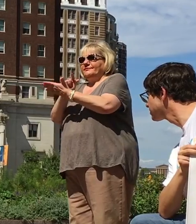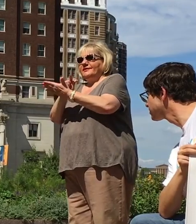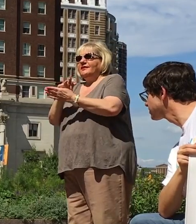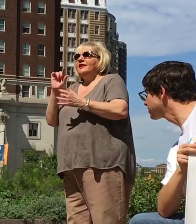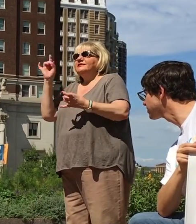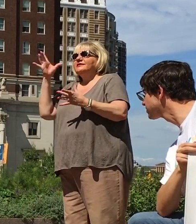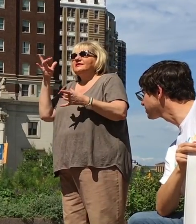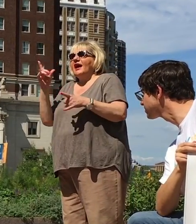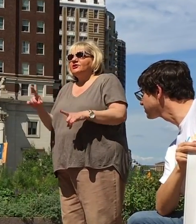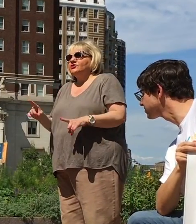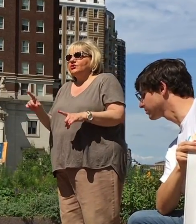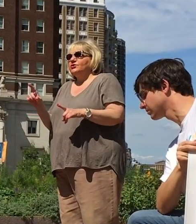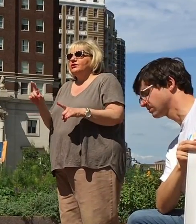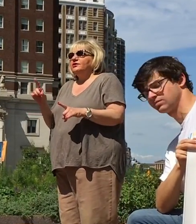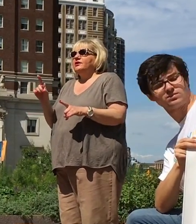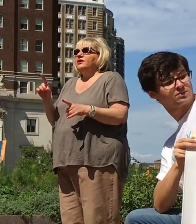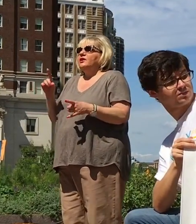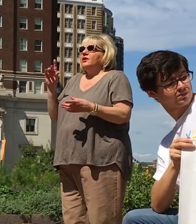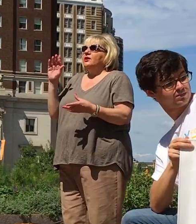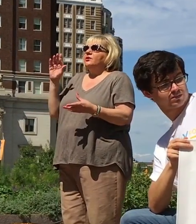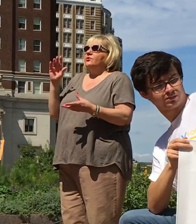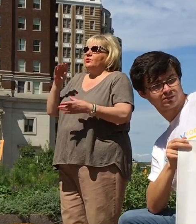Act, bipartisan, bicameral,